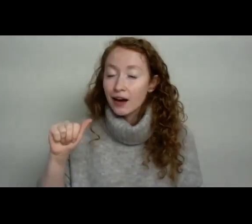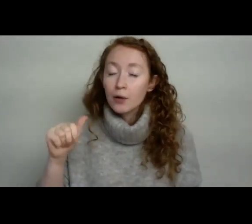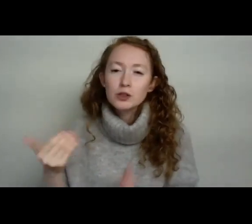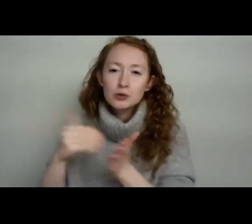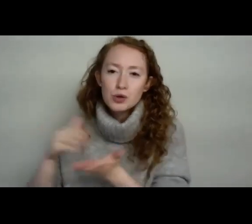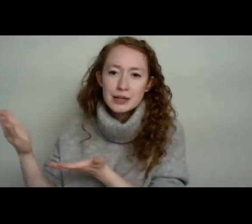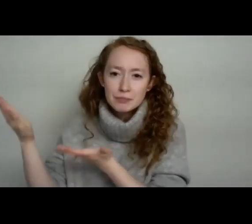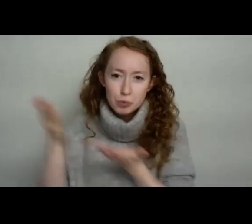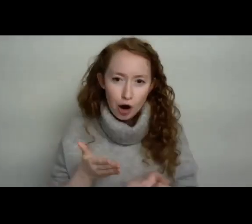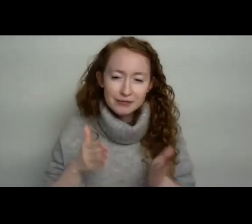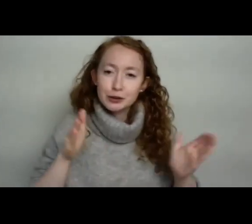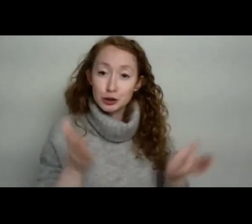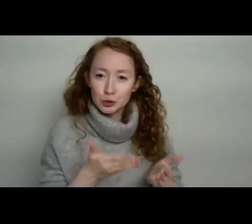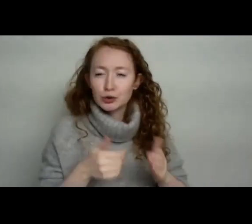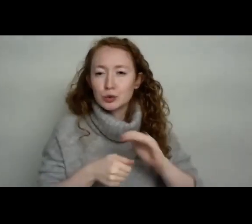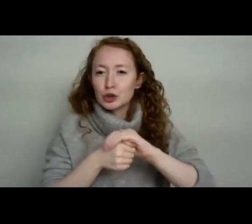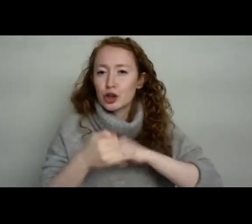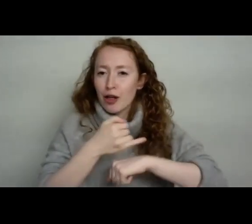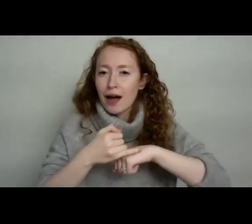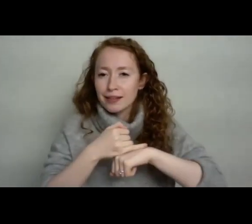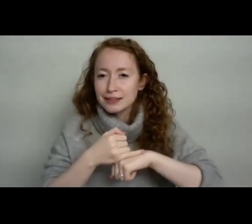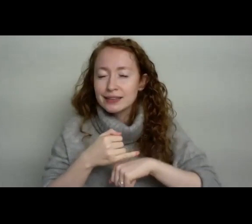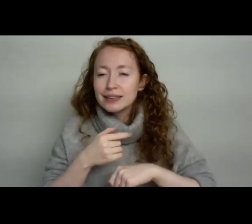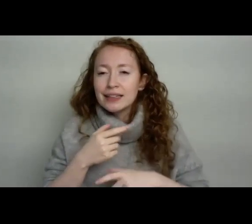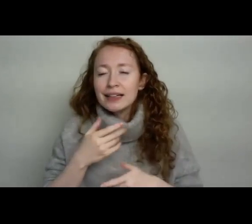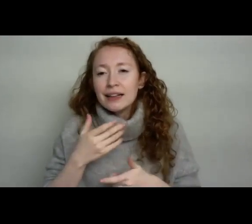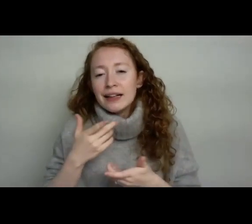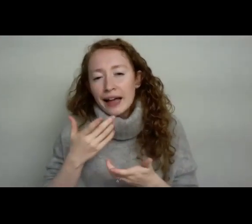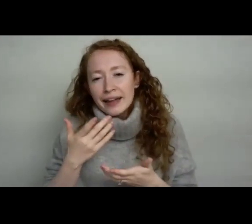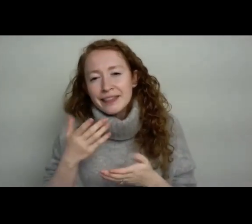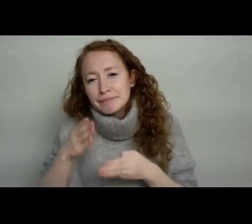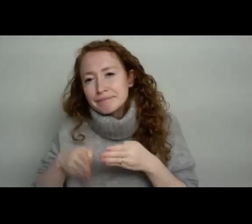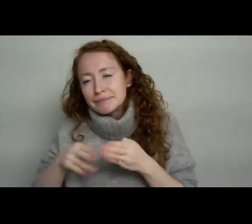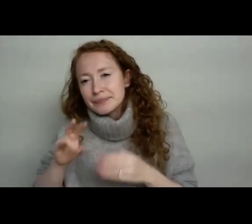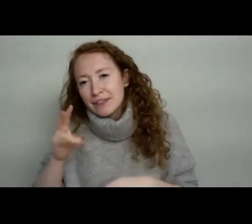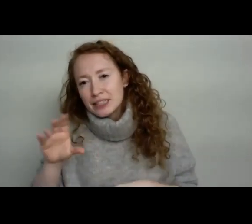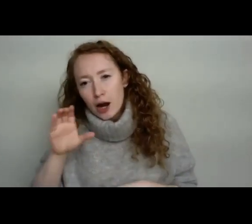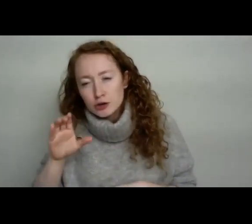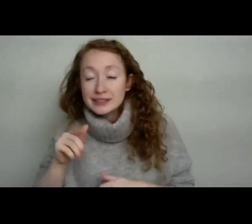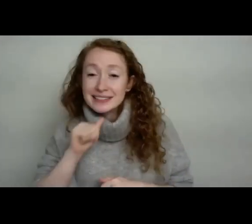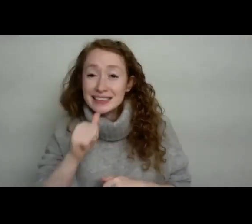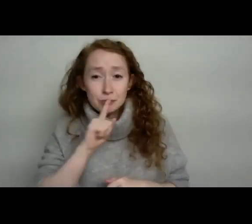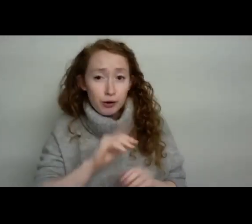in North America in the late 1700s. It didn't go anywhere, but in that